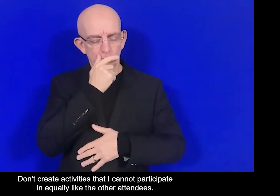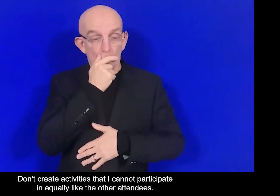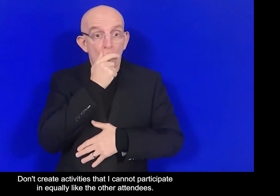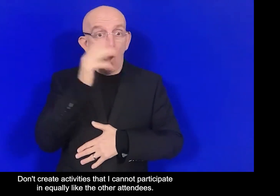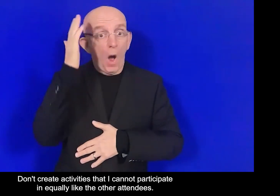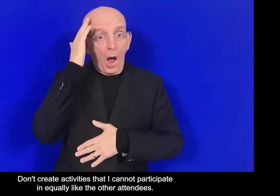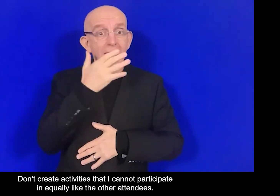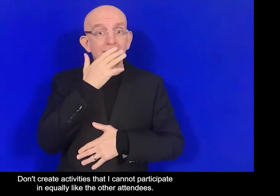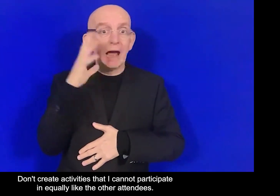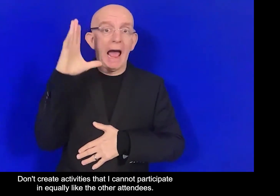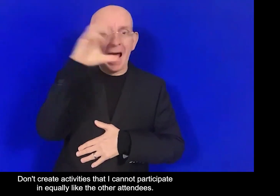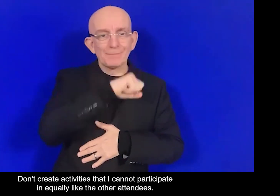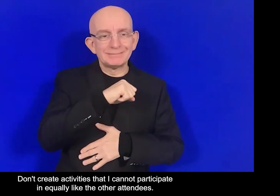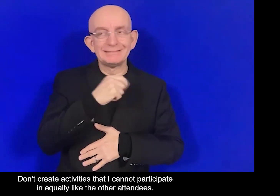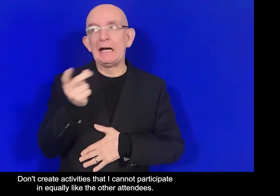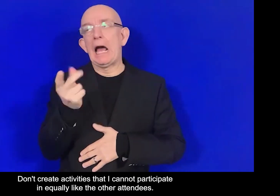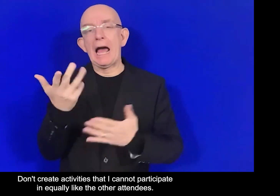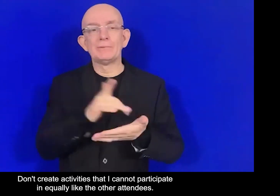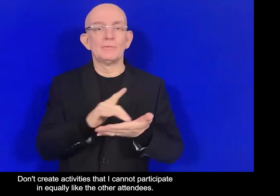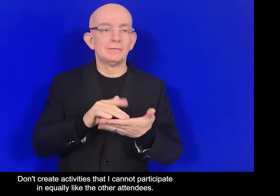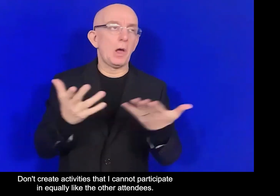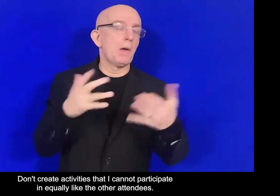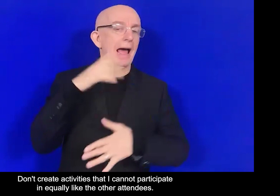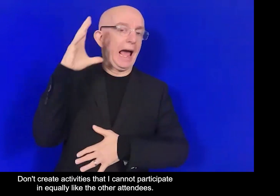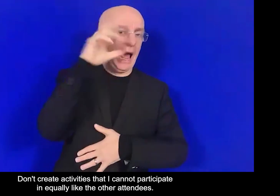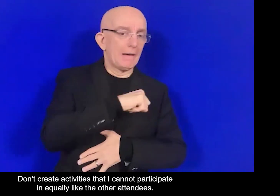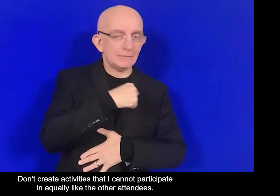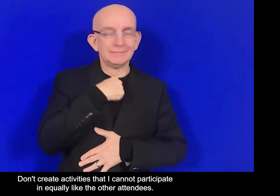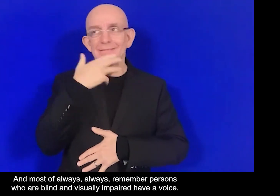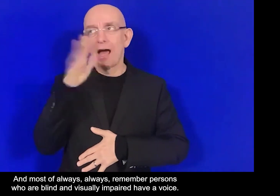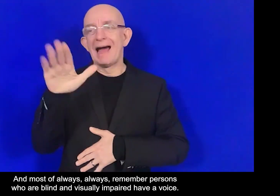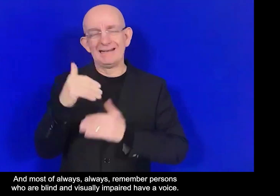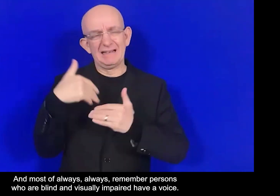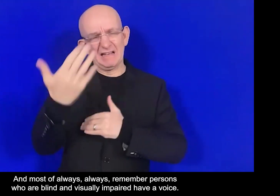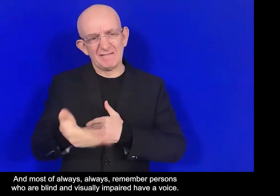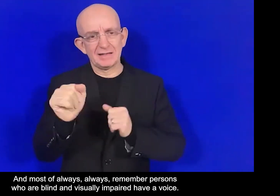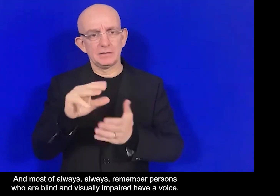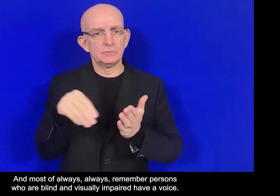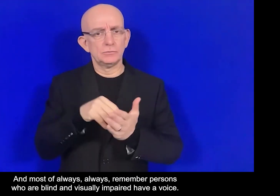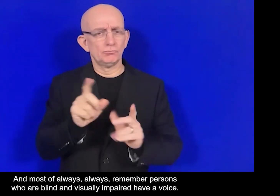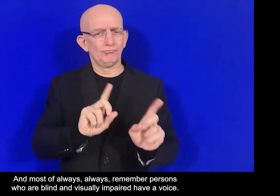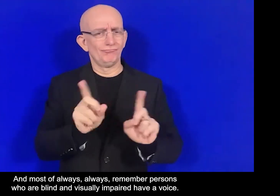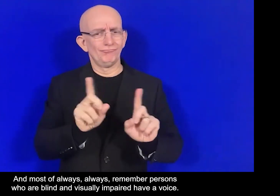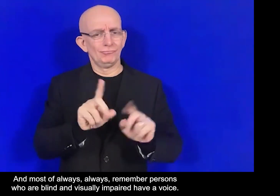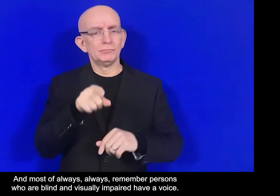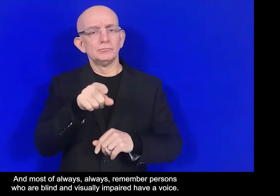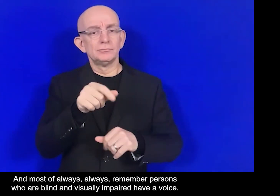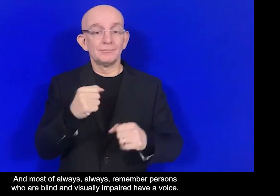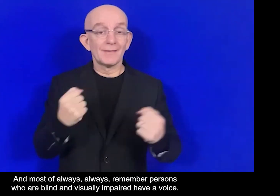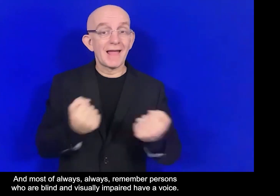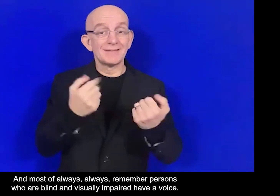cannot participate in equally like the other attendees. And most of always,